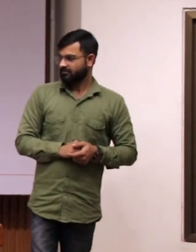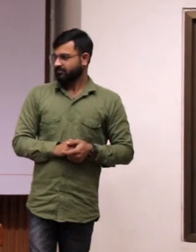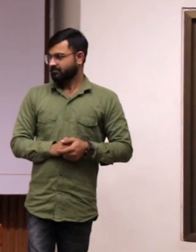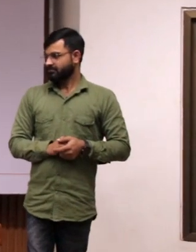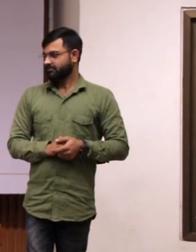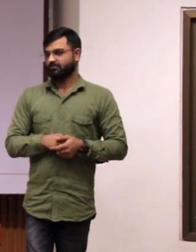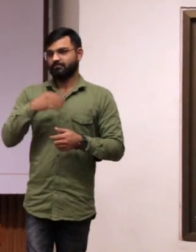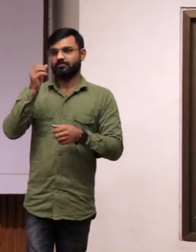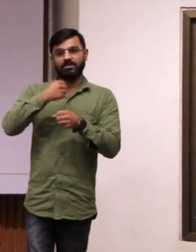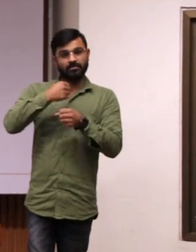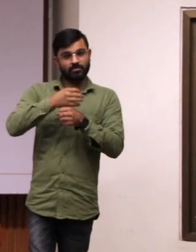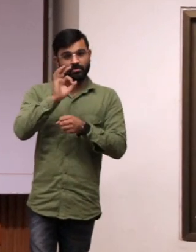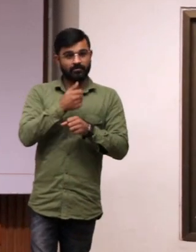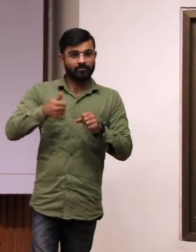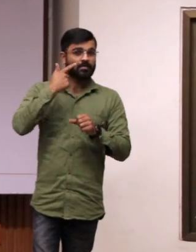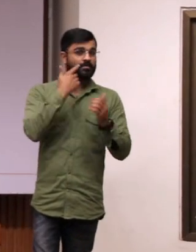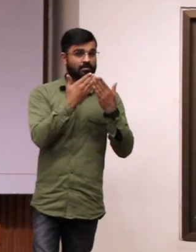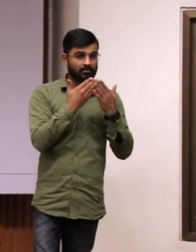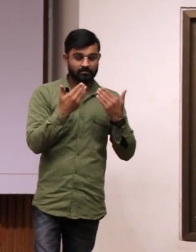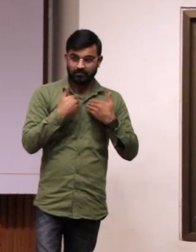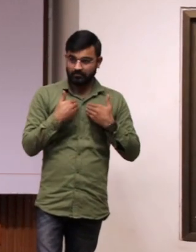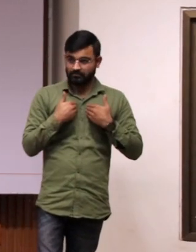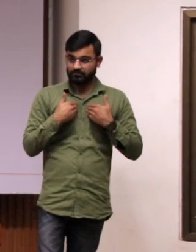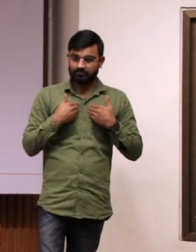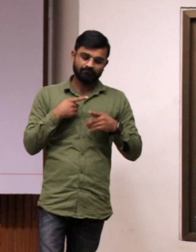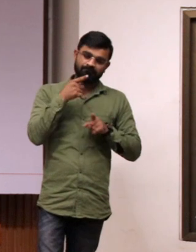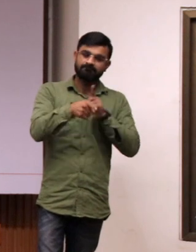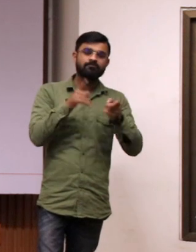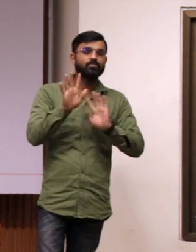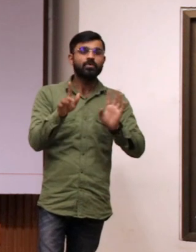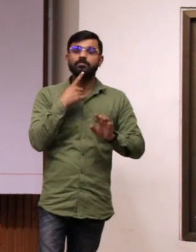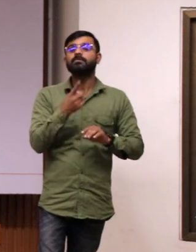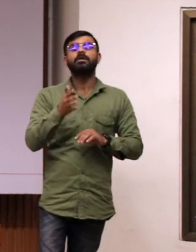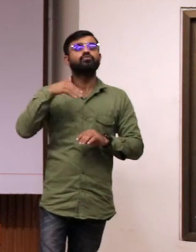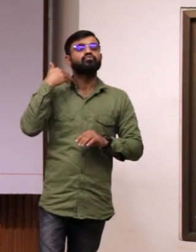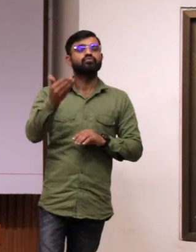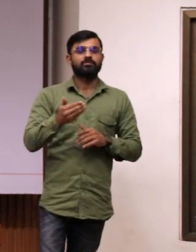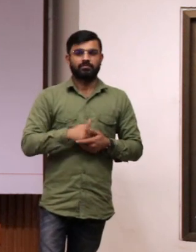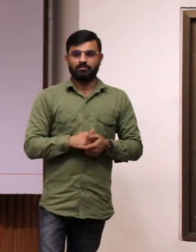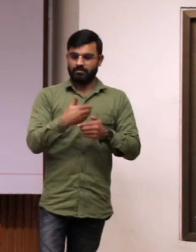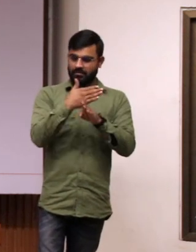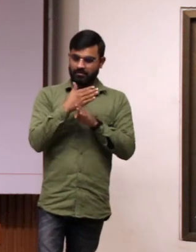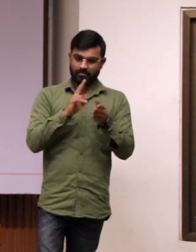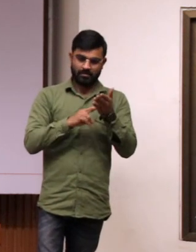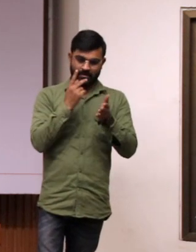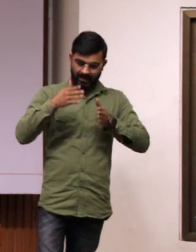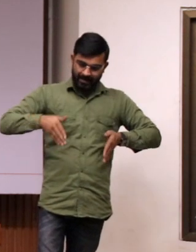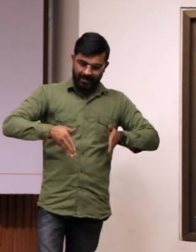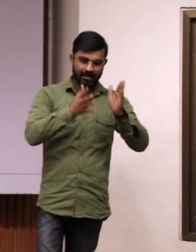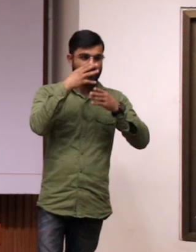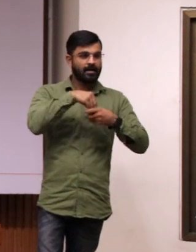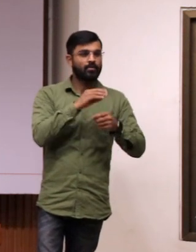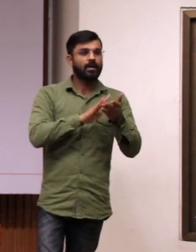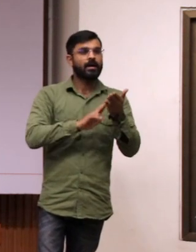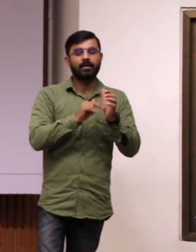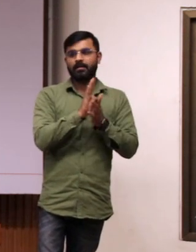No, they are government official. They are from institution. I am not criticizing them. Actually, since they are part of National Highway Authority